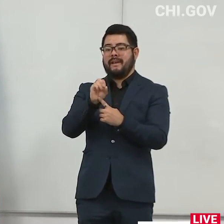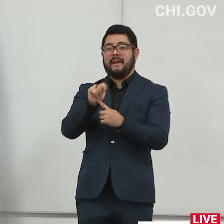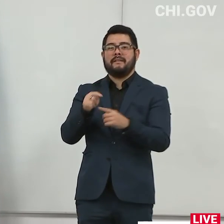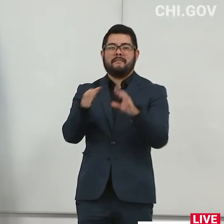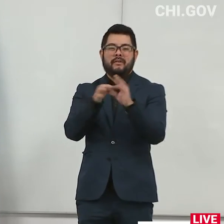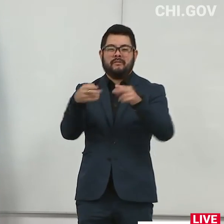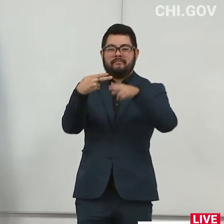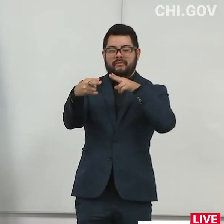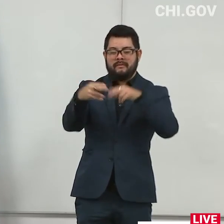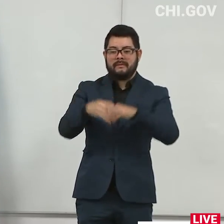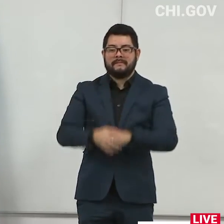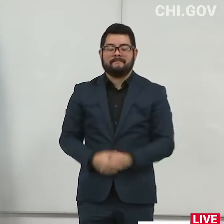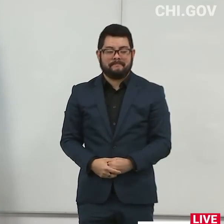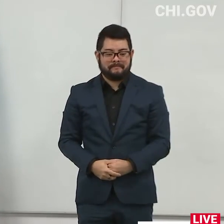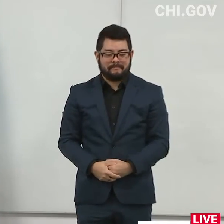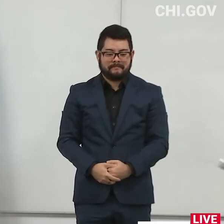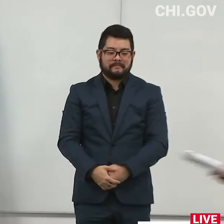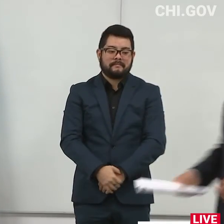Alderman.